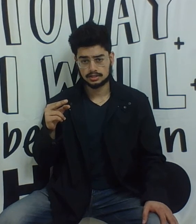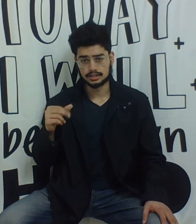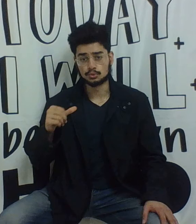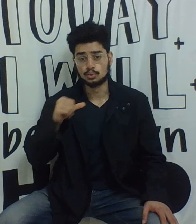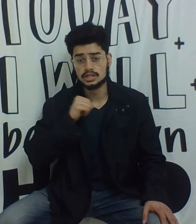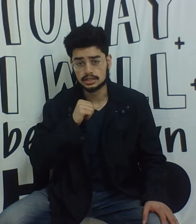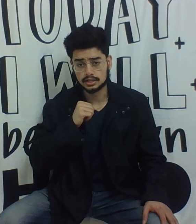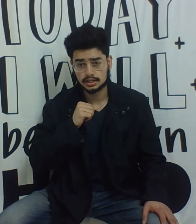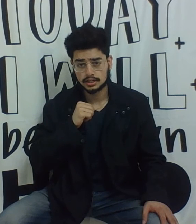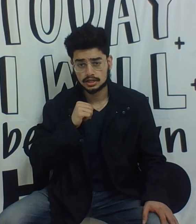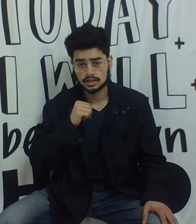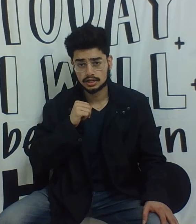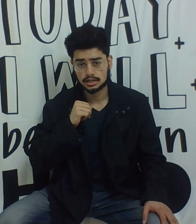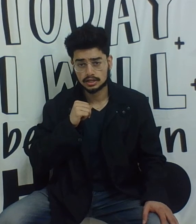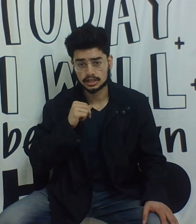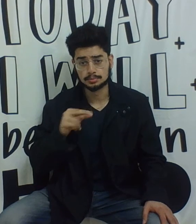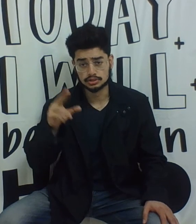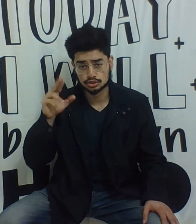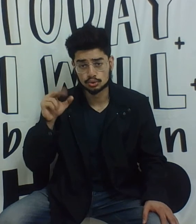that we can be the cure.